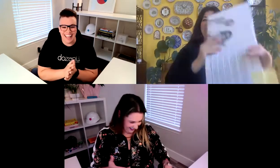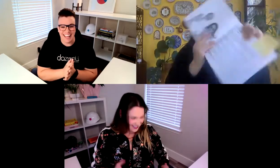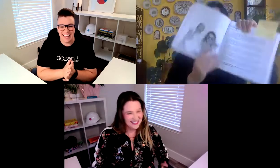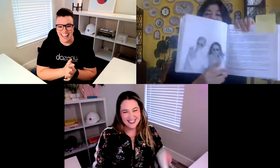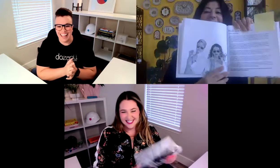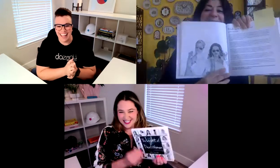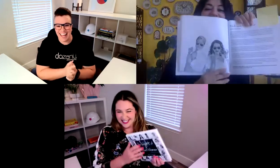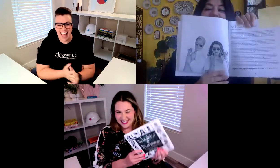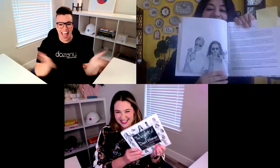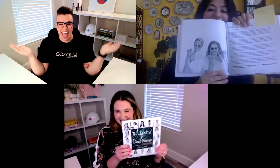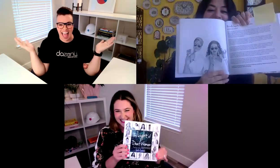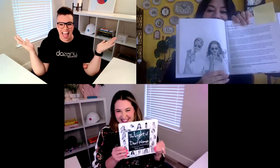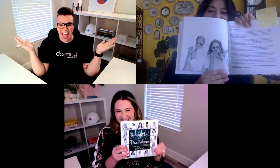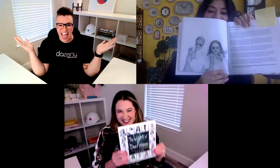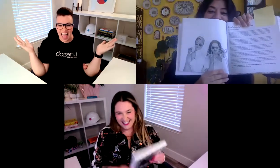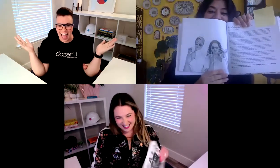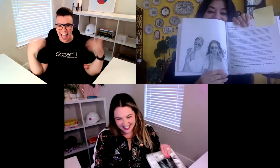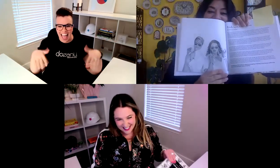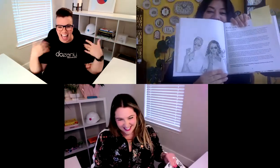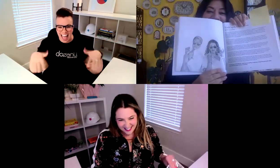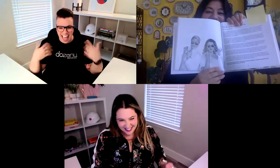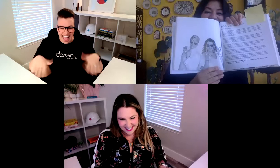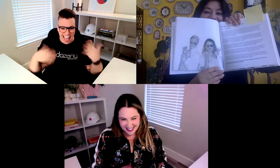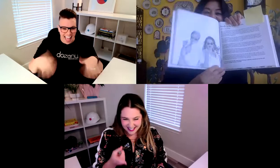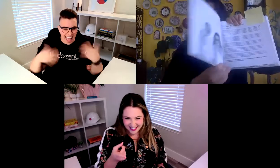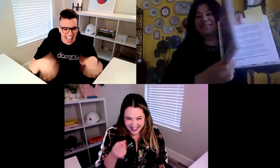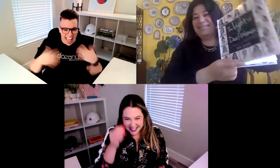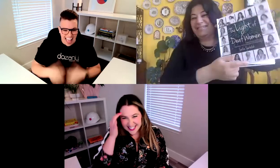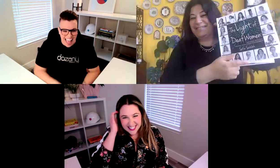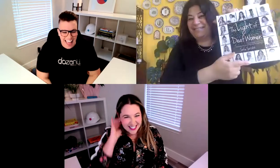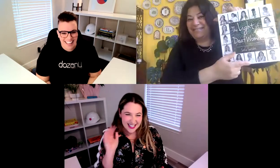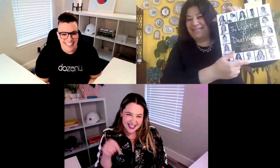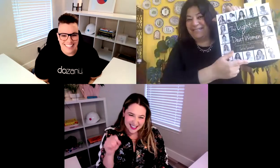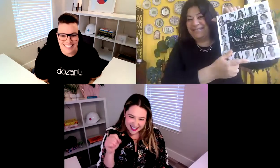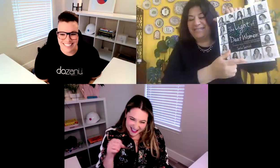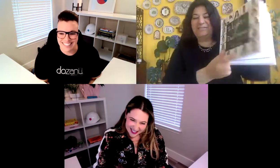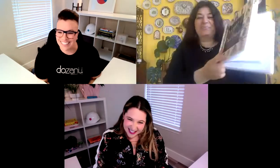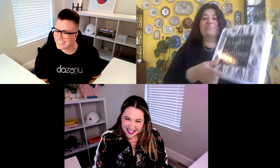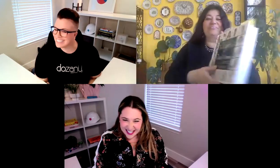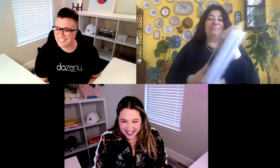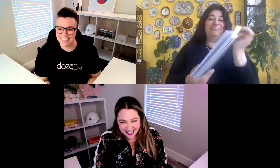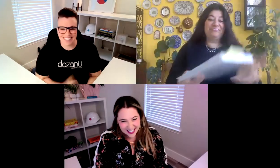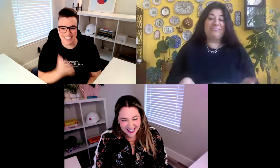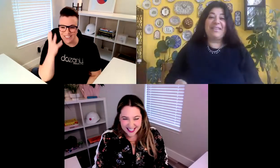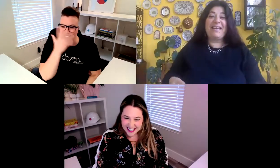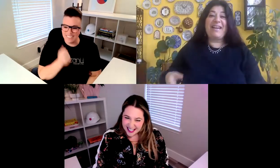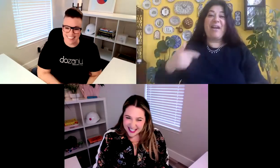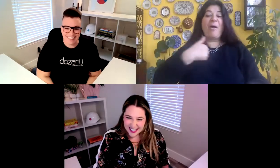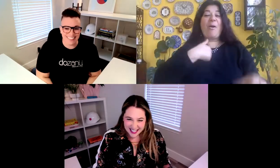doing our live interview. And this is Sophia. I'd like to showcase now their page in the Light of Deaf Women